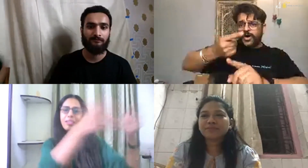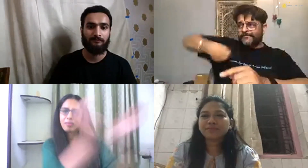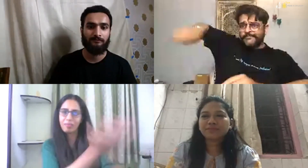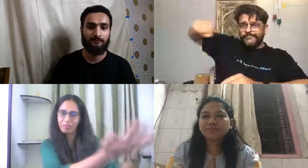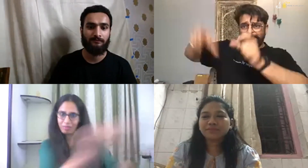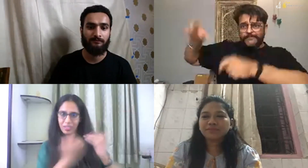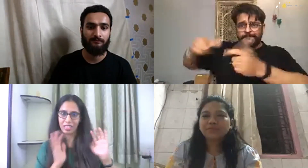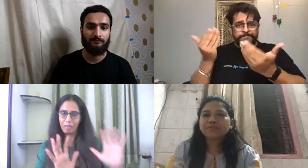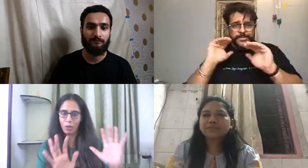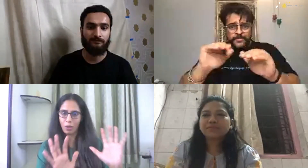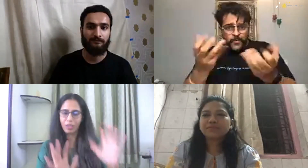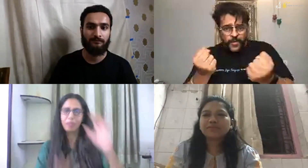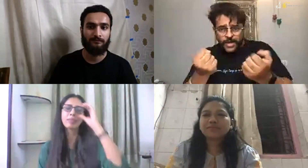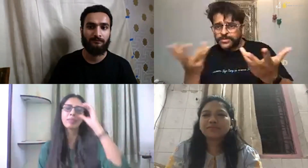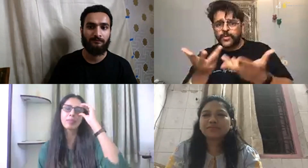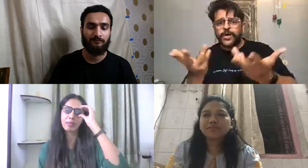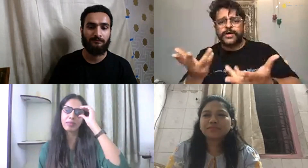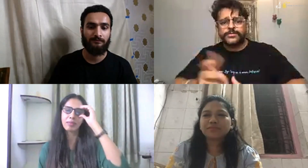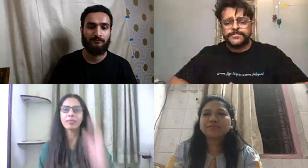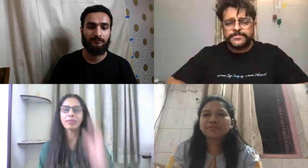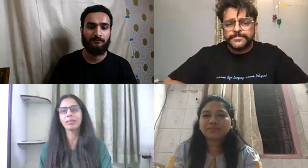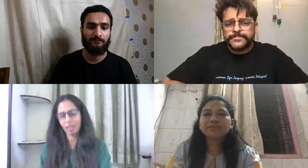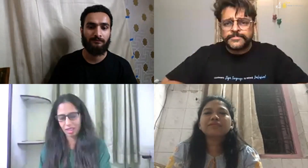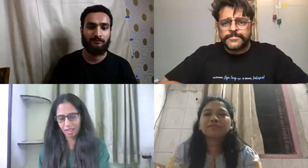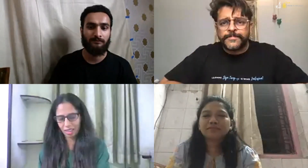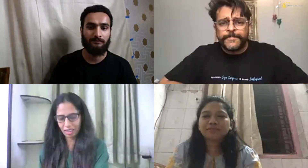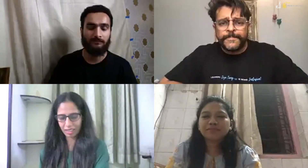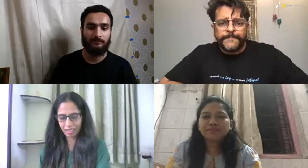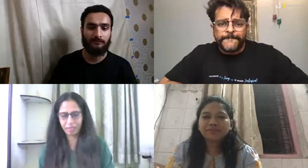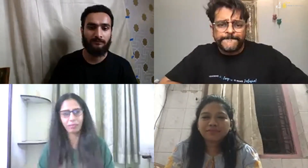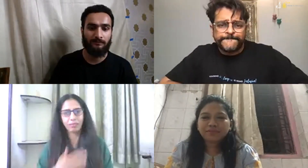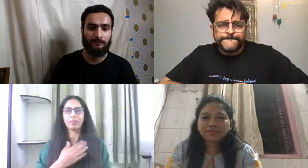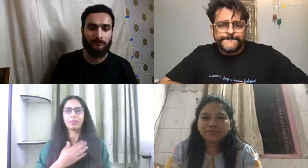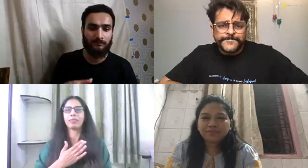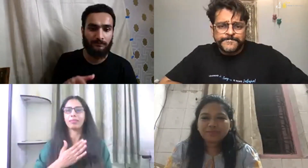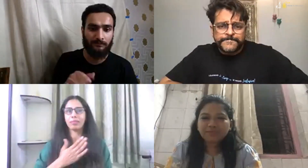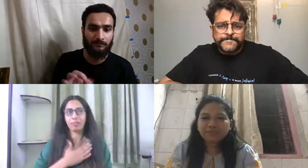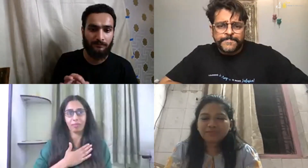Both of you, what support do you want from people? How can people support you?